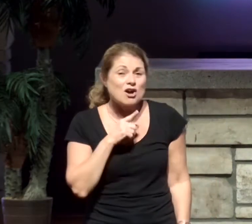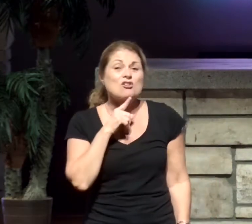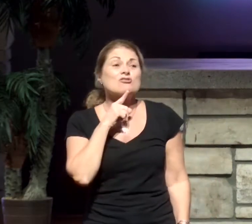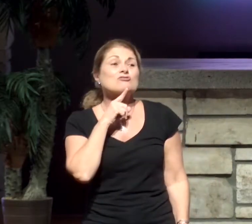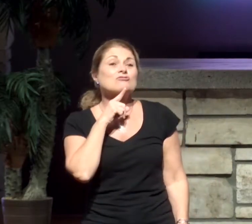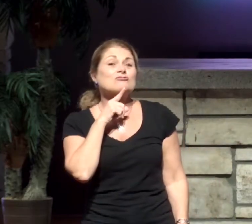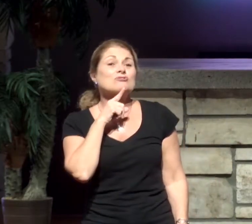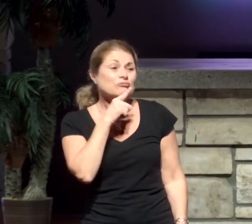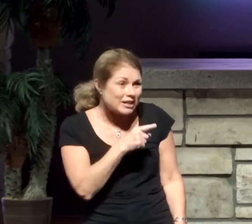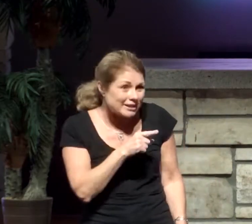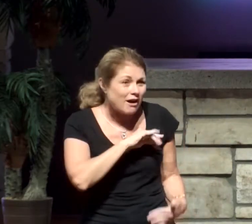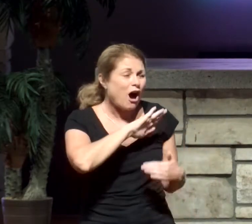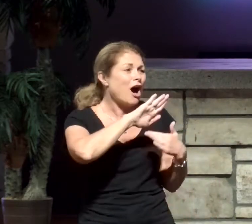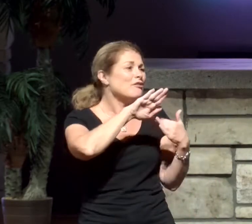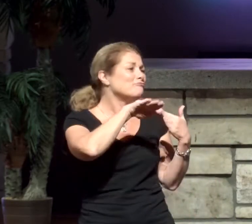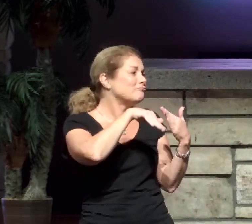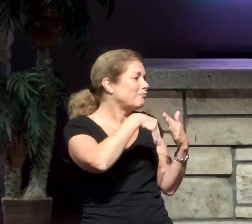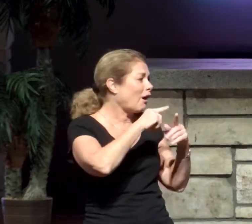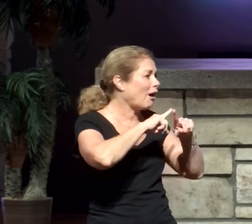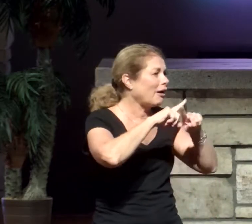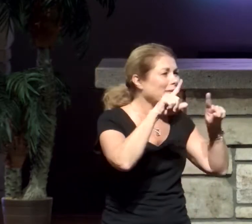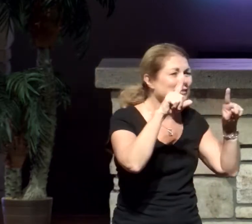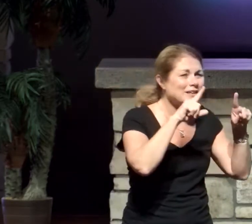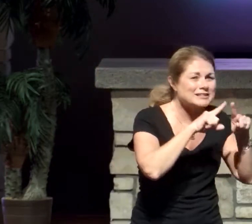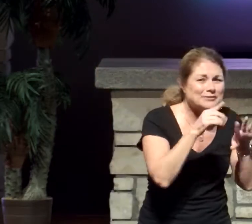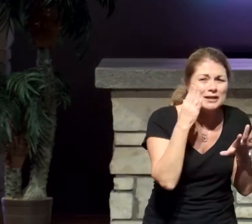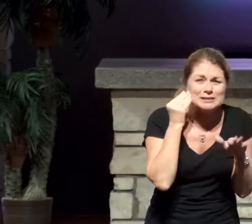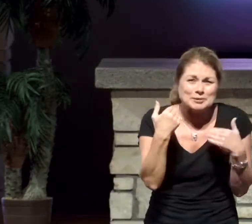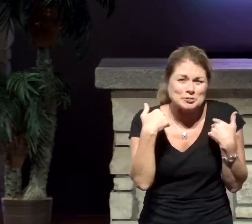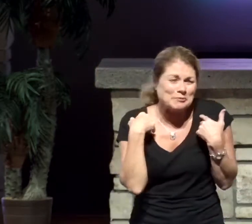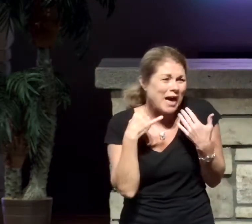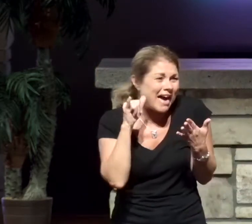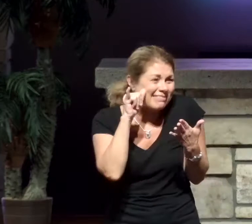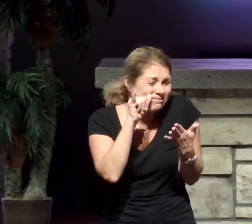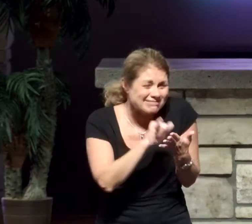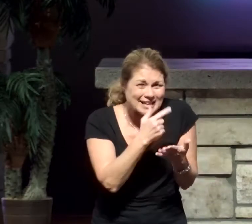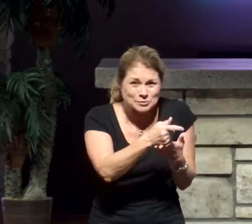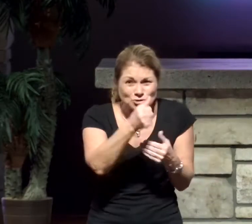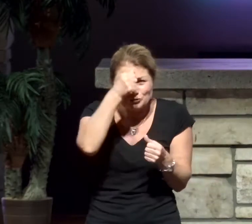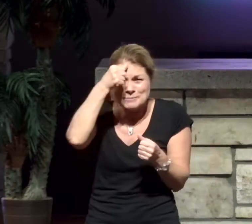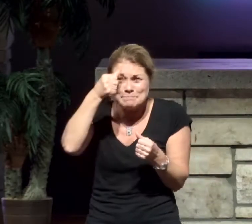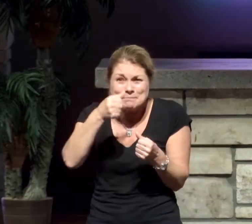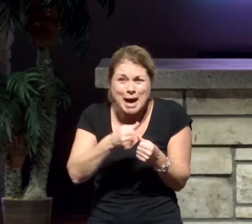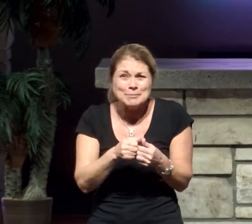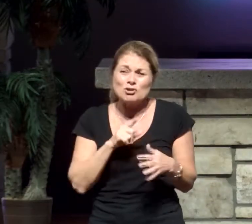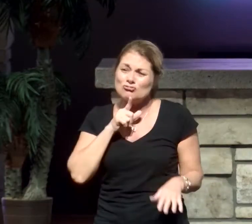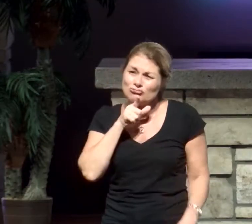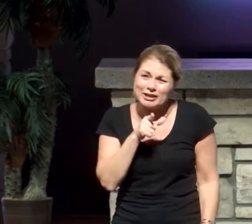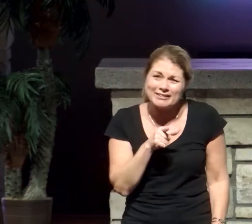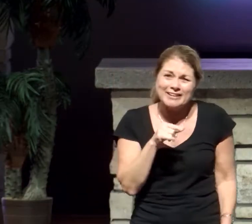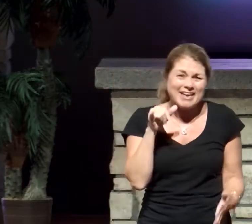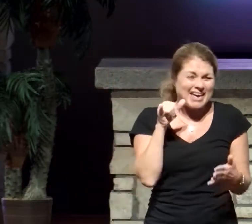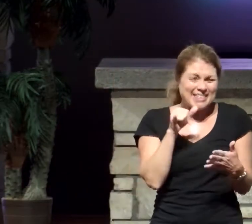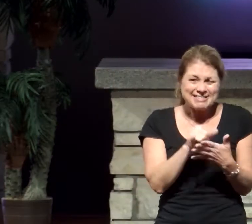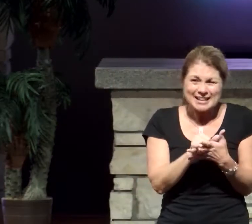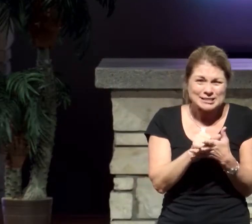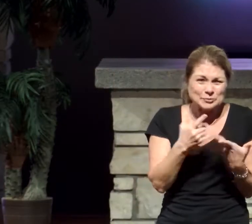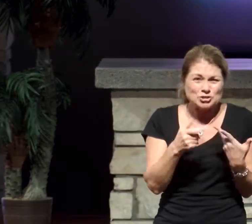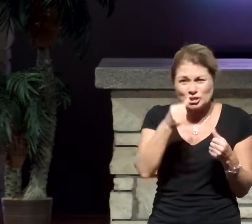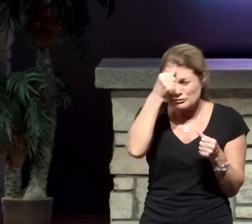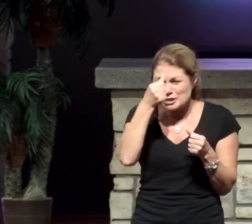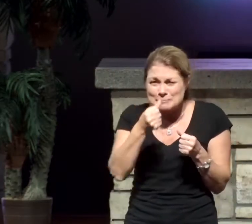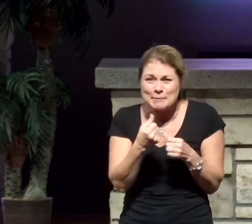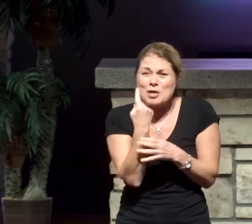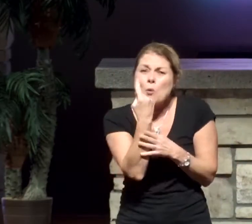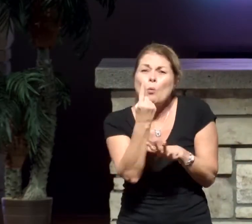Really? Of all the interactions we've had over the past 10 years, that's the thing that you remember? That's the thing that you're going to take with you? That one time that I